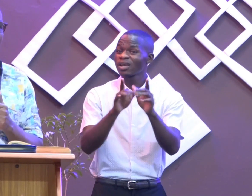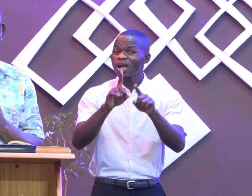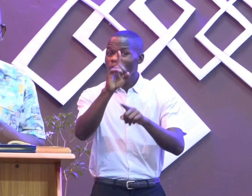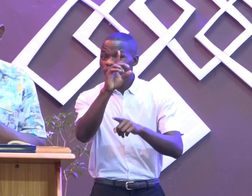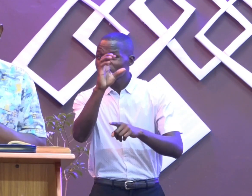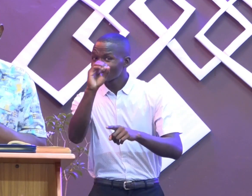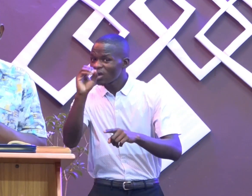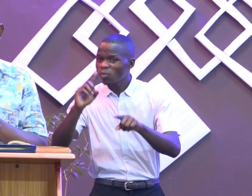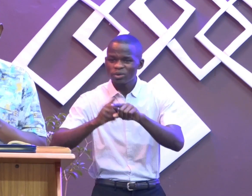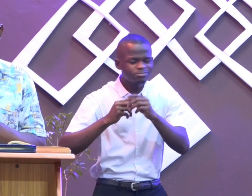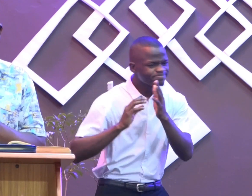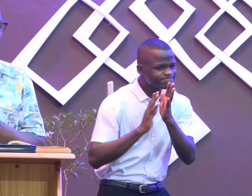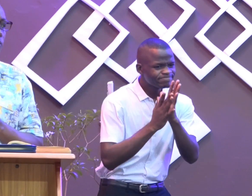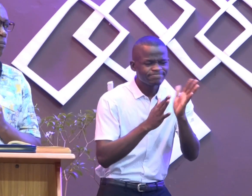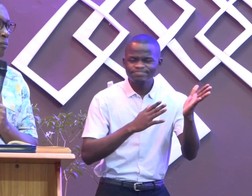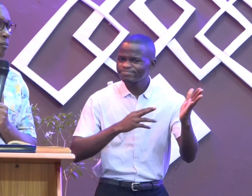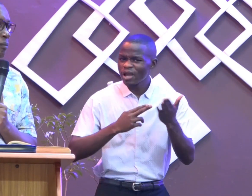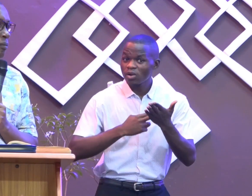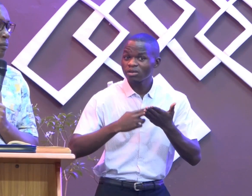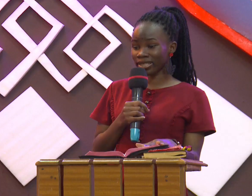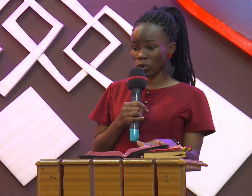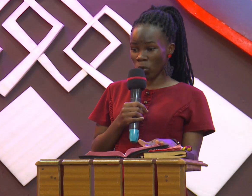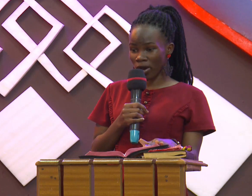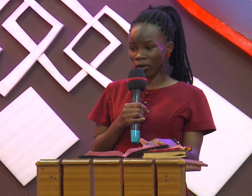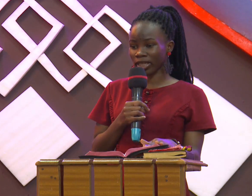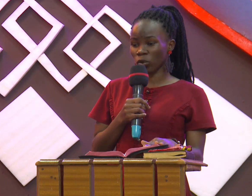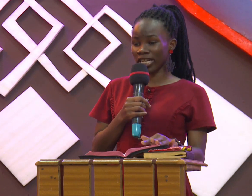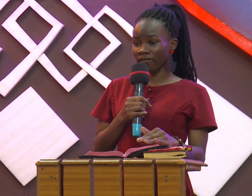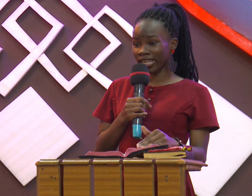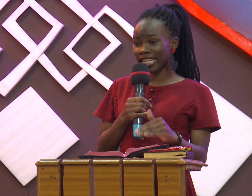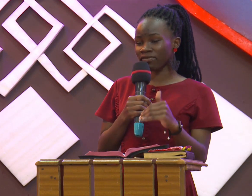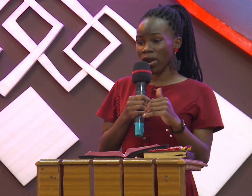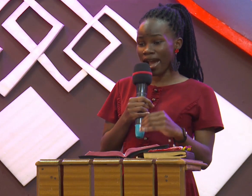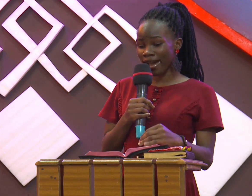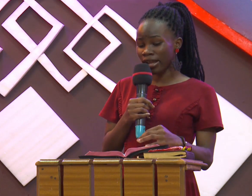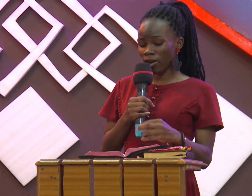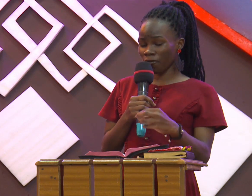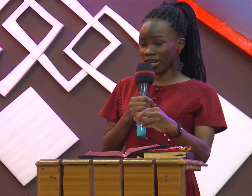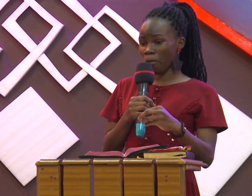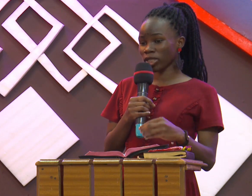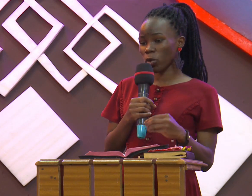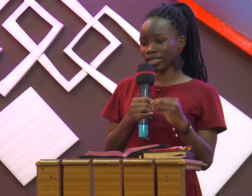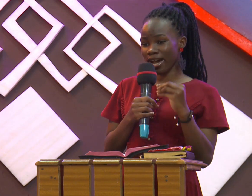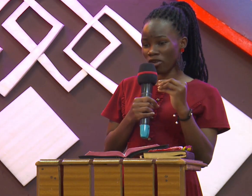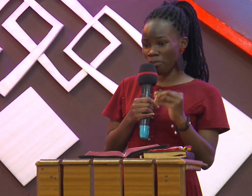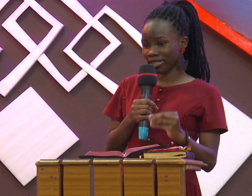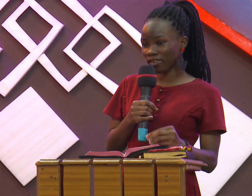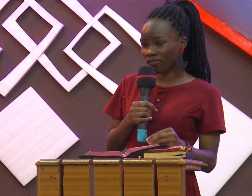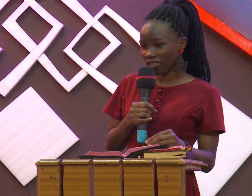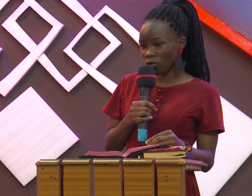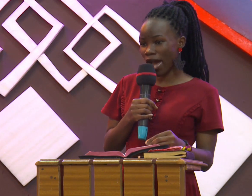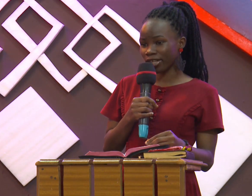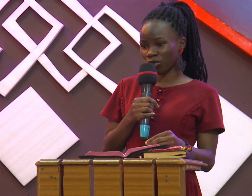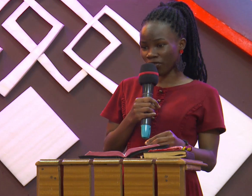100% ng'atuukiridde kizibu. Brethren, in this world that we live in, it's very hard to find a person who is